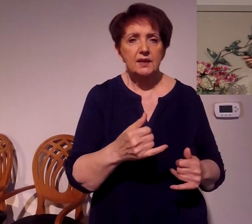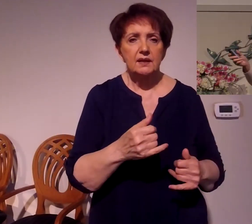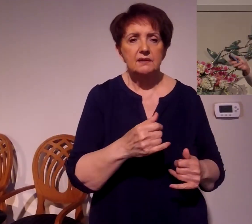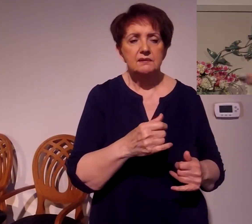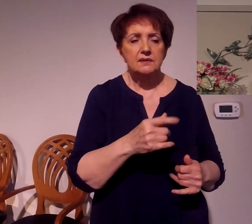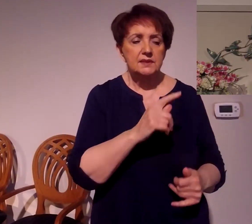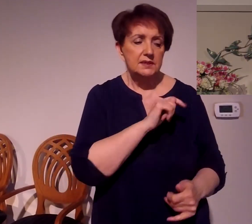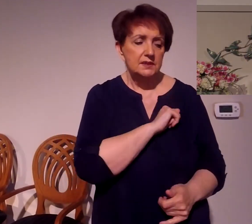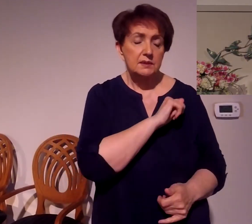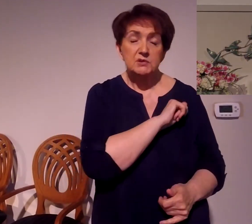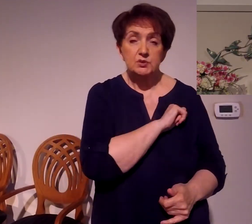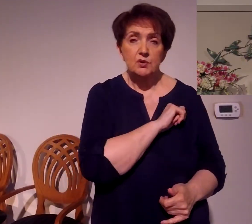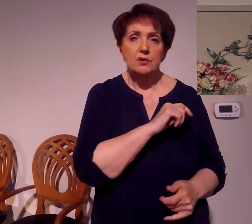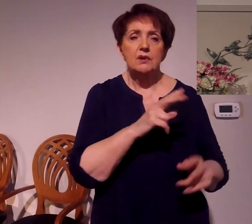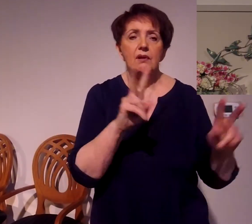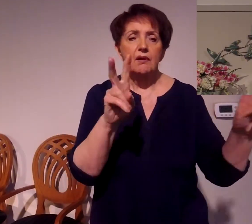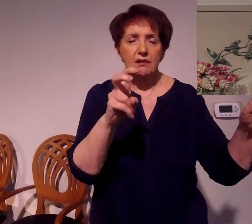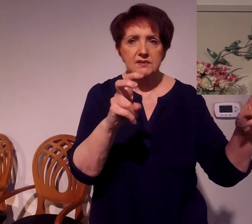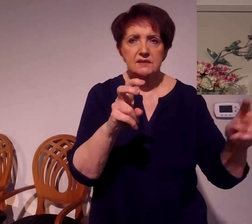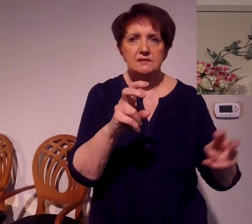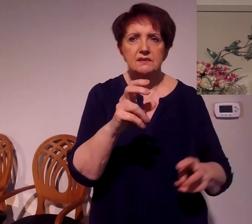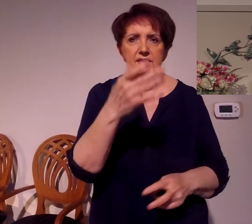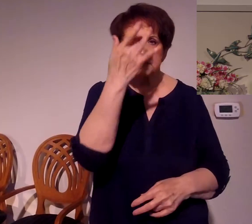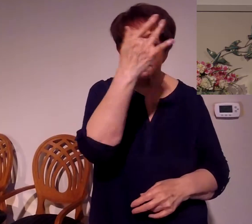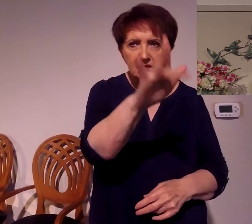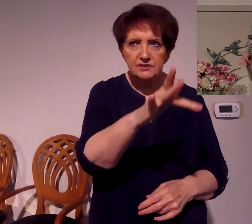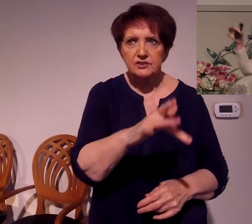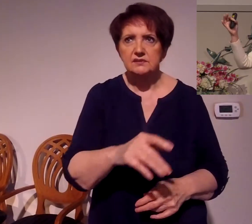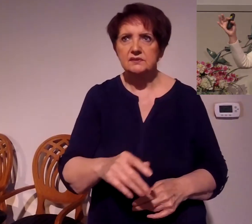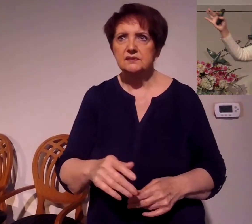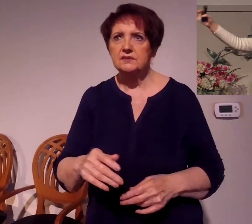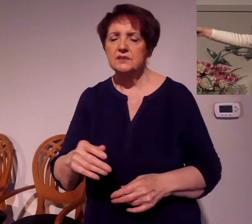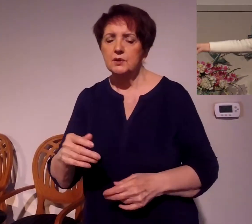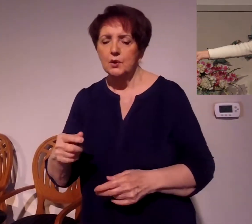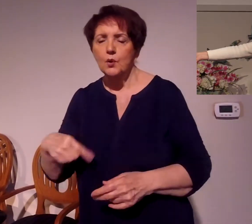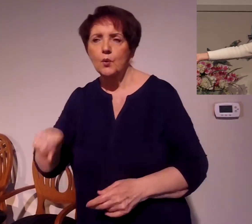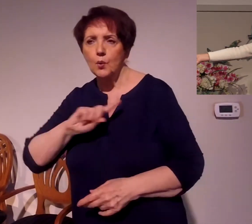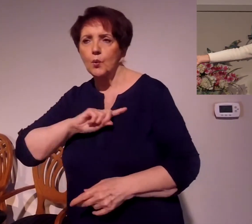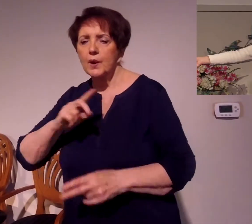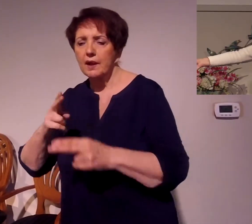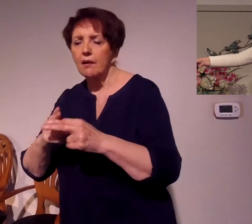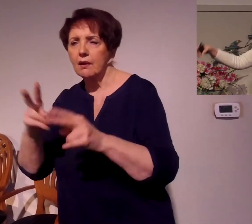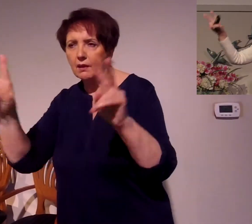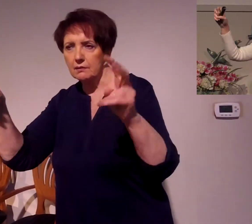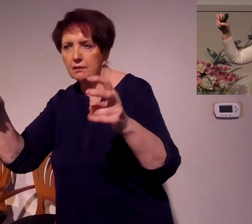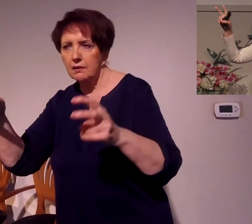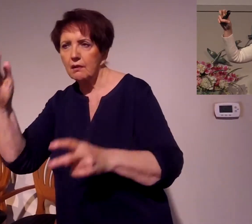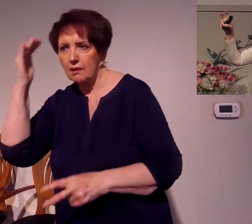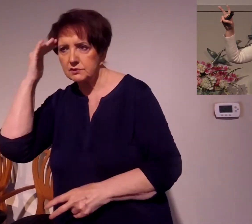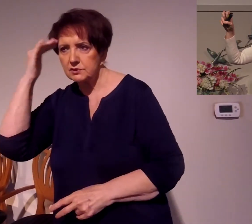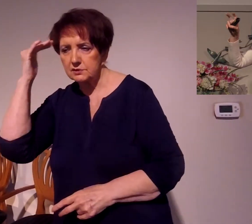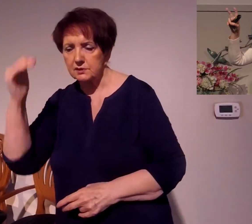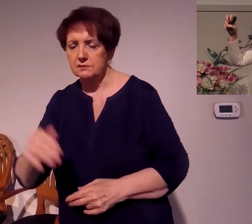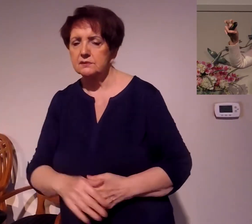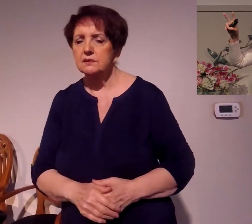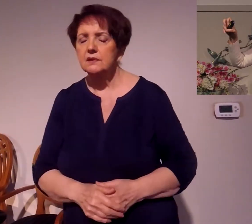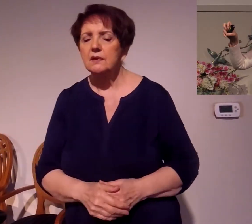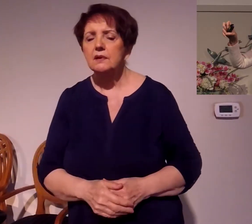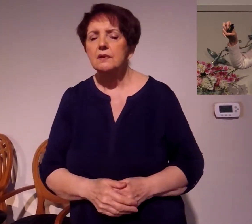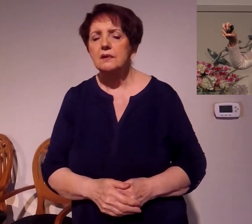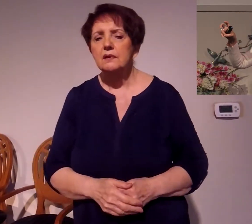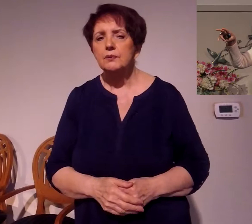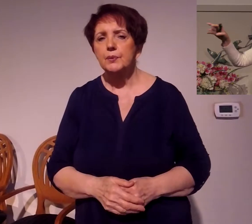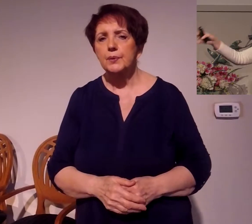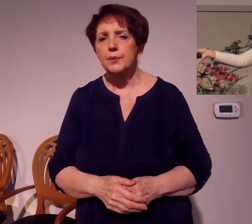is the continuum of consciousness. So consciousness in this one end, which we call inanimate